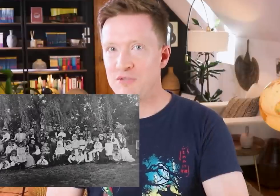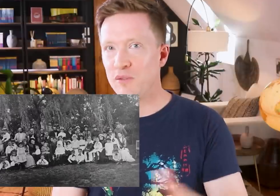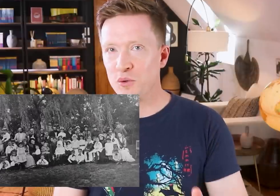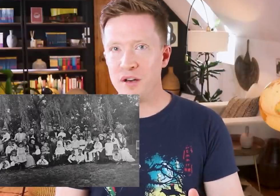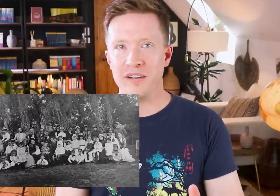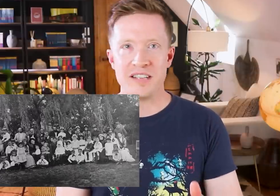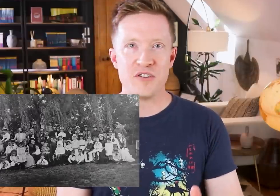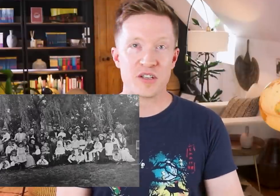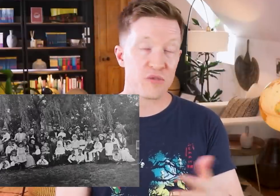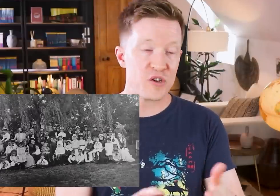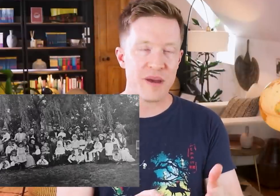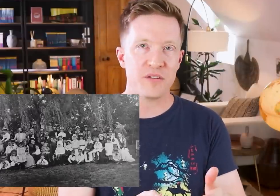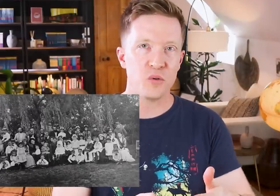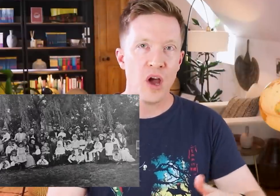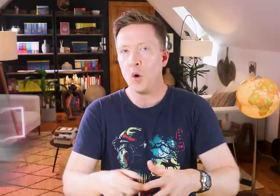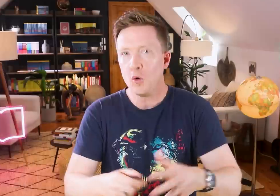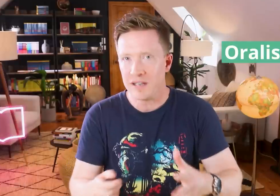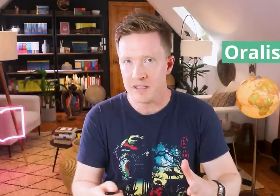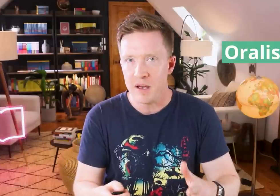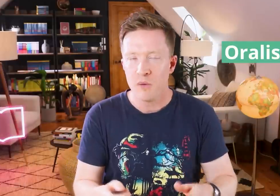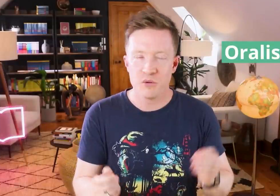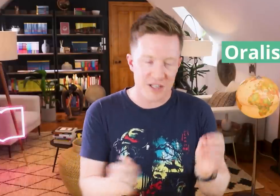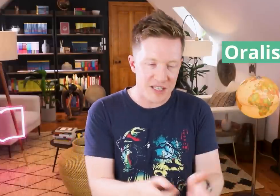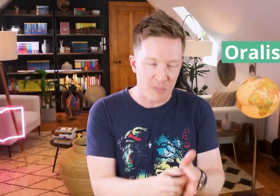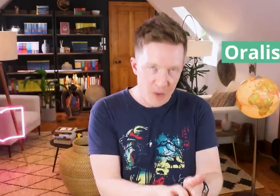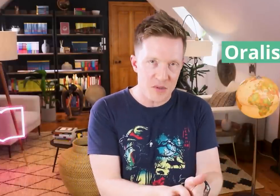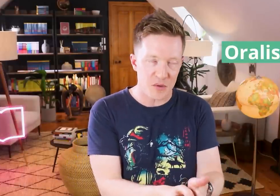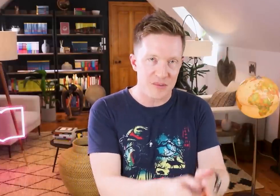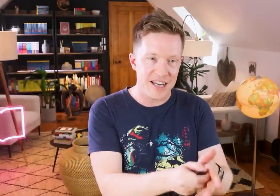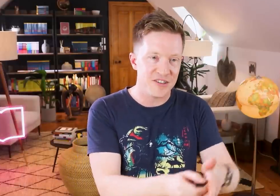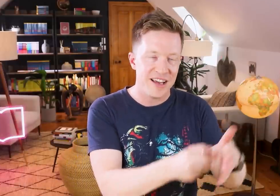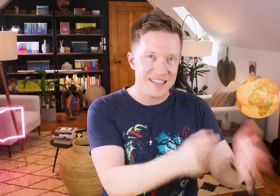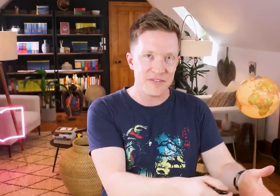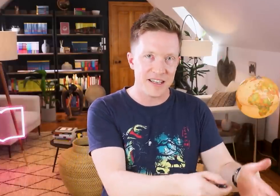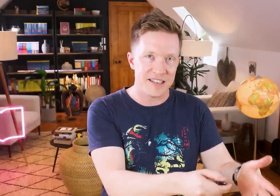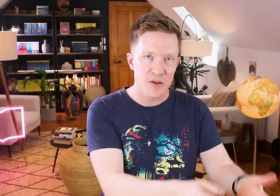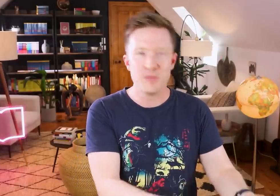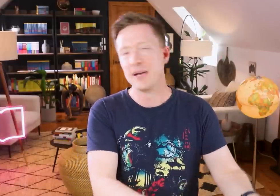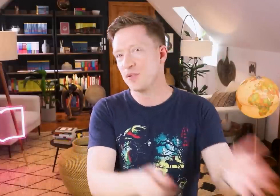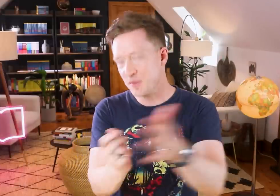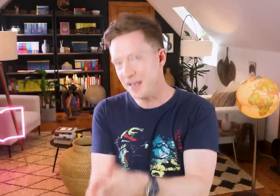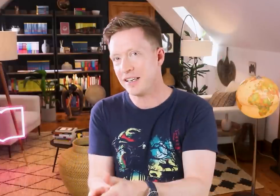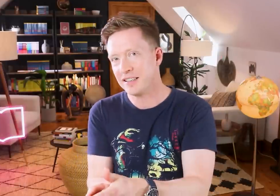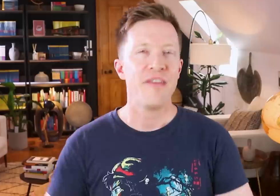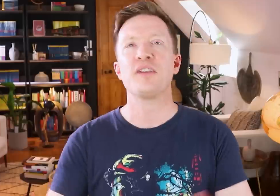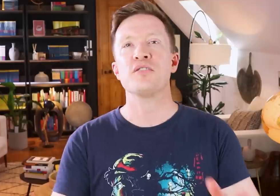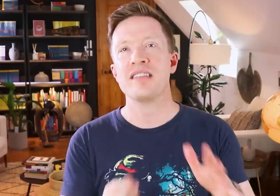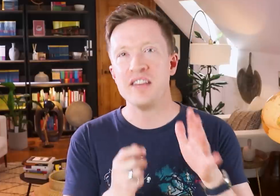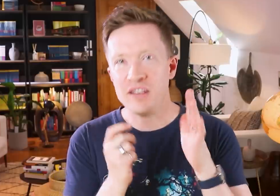He travelled all over teaching a strange method called oralism, which was actually supposed to teach deaf kids to be able to speak. Thank goodness that in the